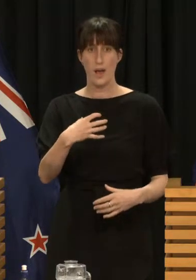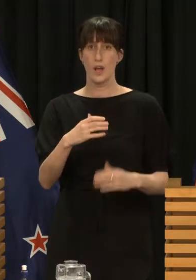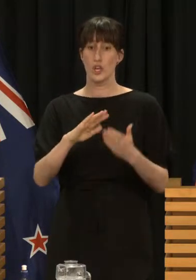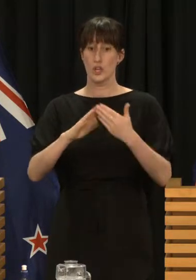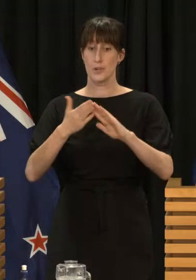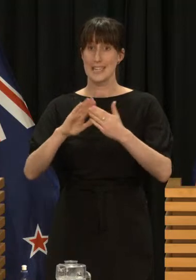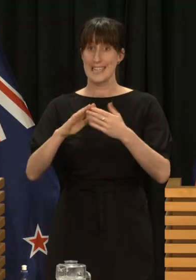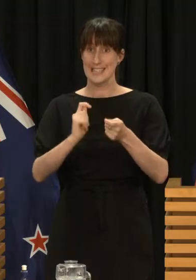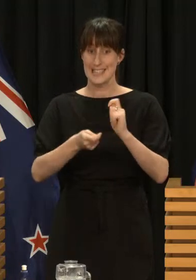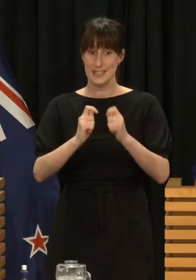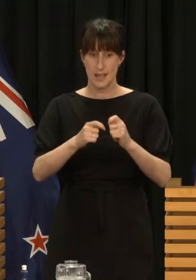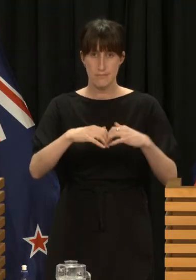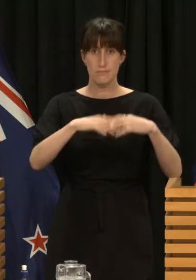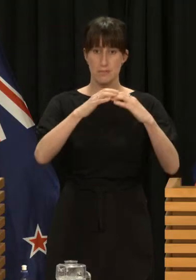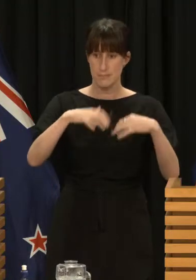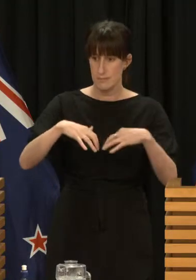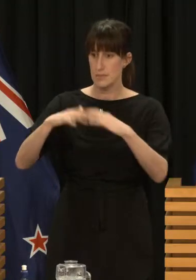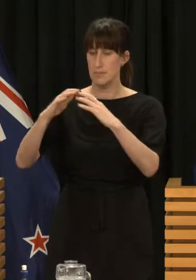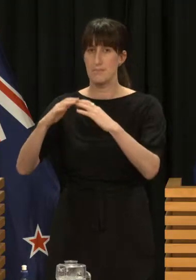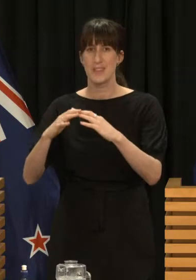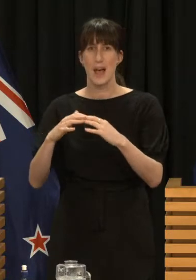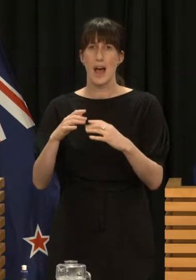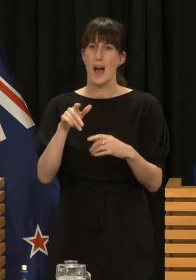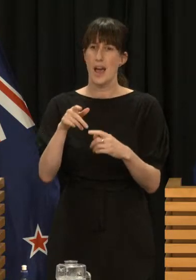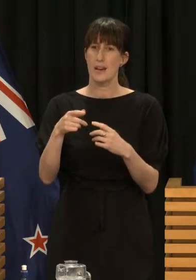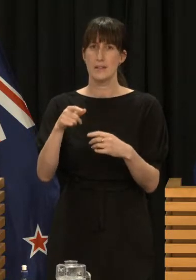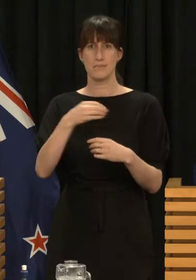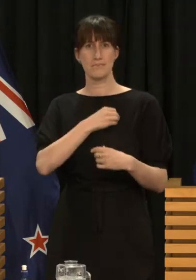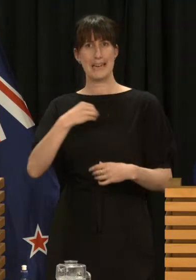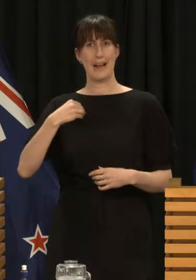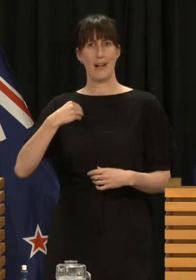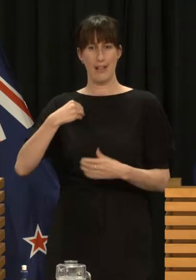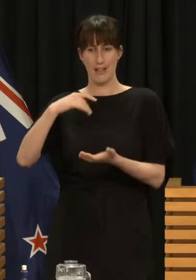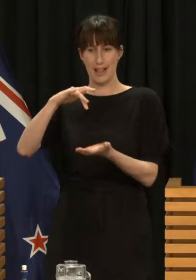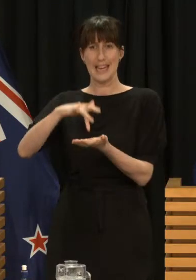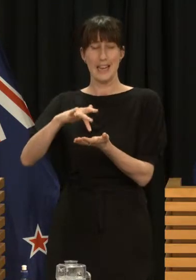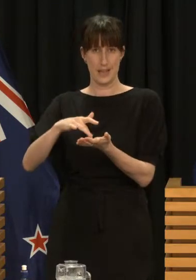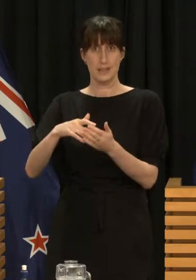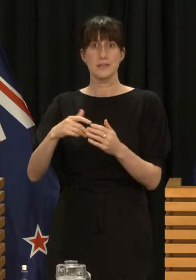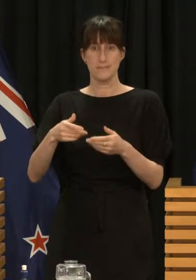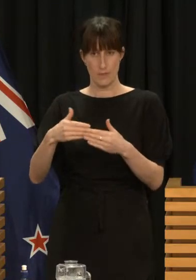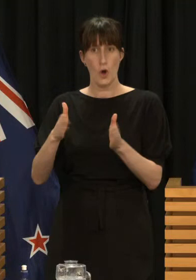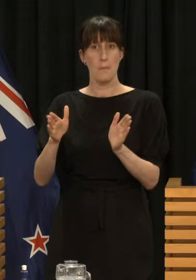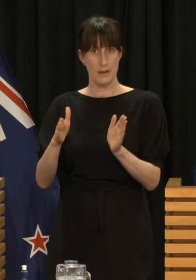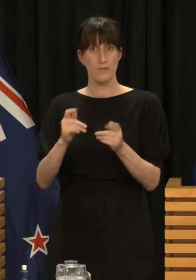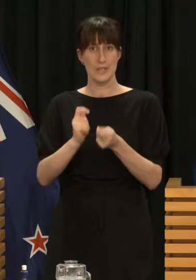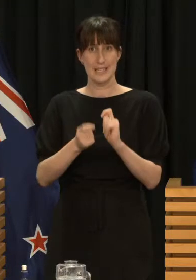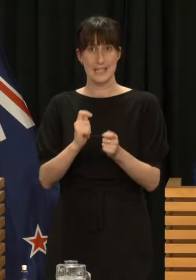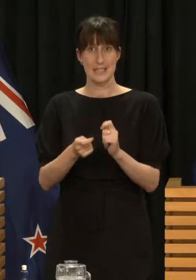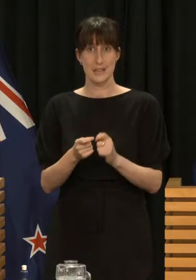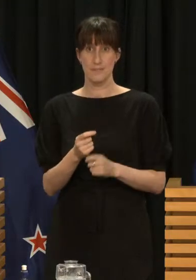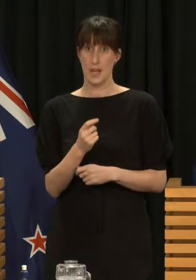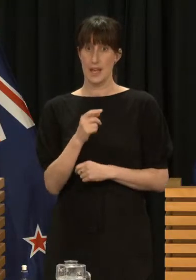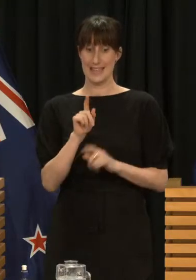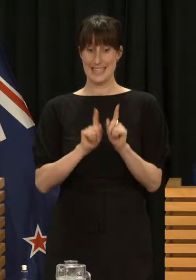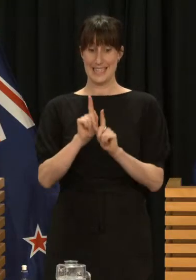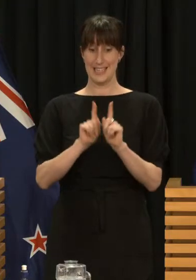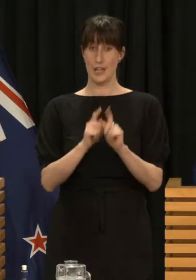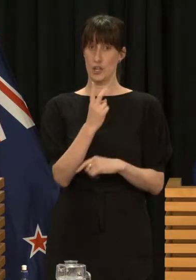centres, general practice and urgent care clinics. The 2 pop-ups in the central city were busy yesterday and it's the same